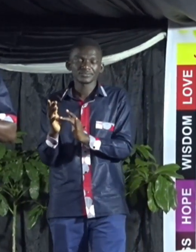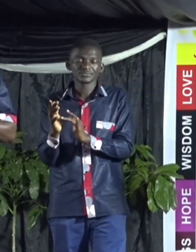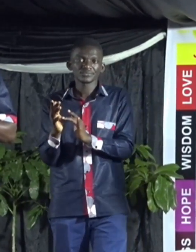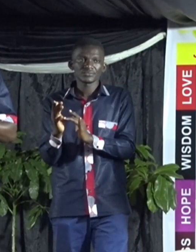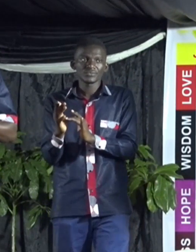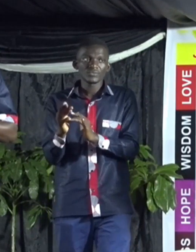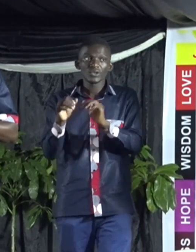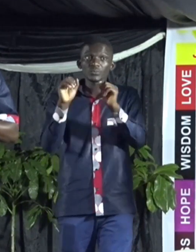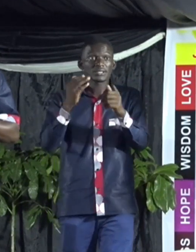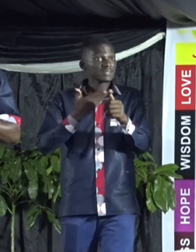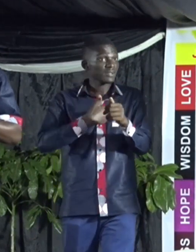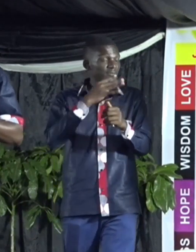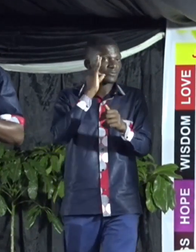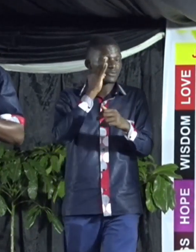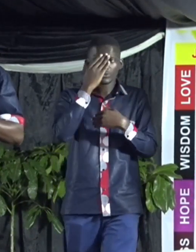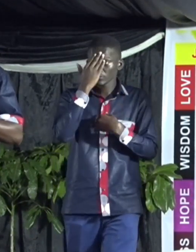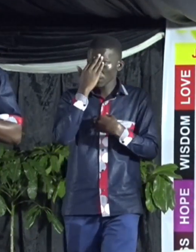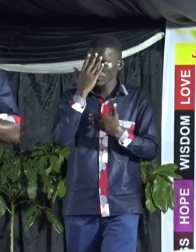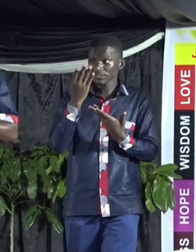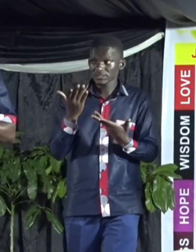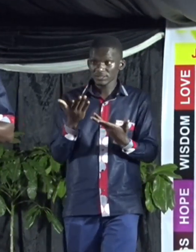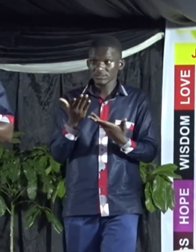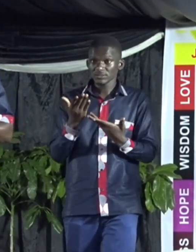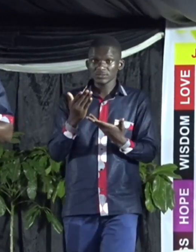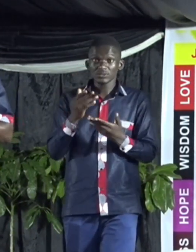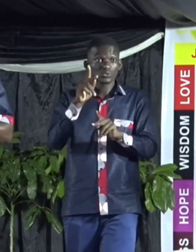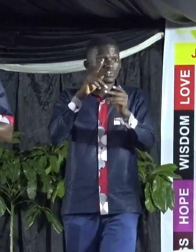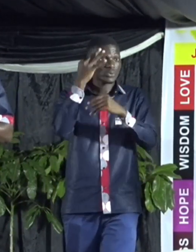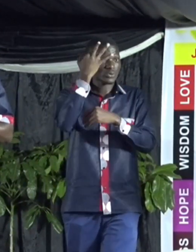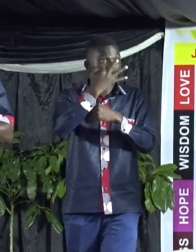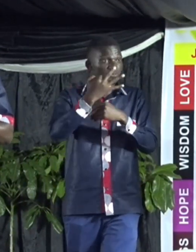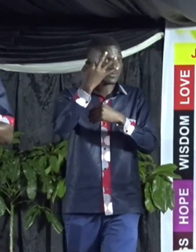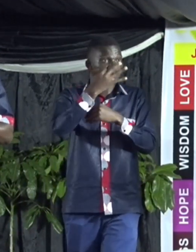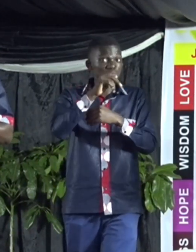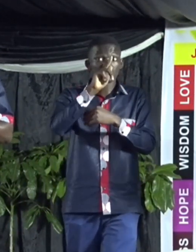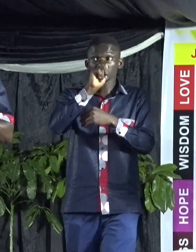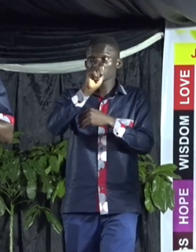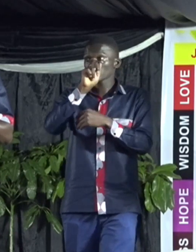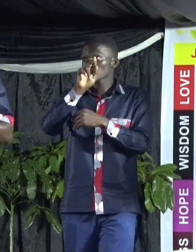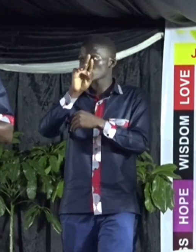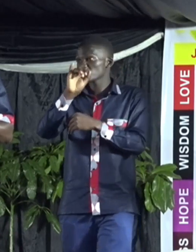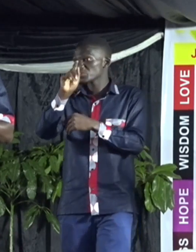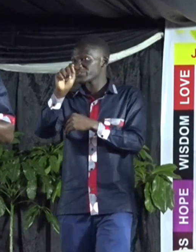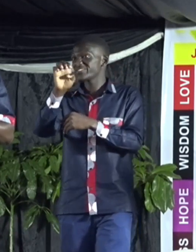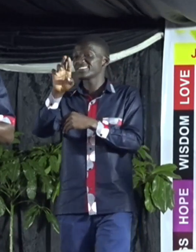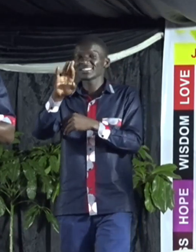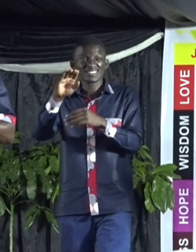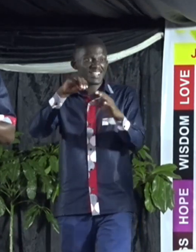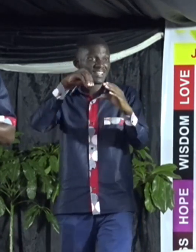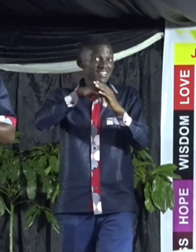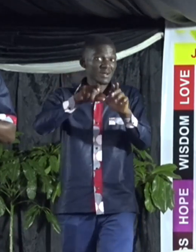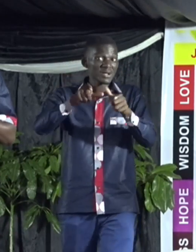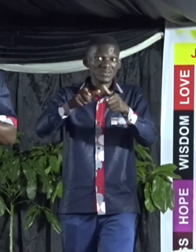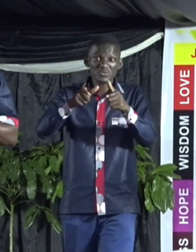Bale chibale chobweto waze. Please bear that. Ampulira ku Facebook, ampulira ku Twitter, ampulira wa ku Inaman Radio, wona